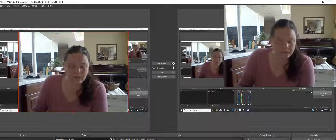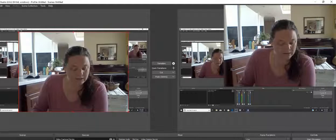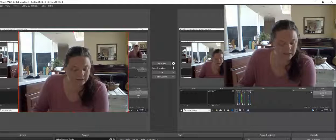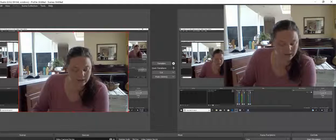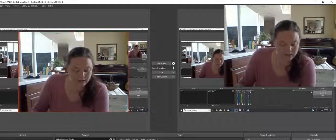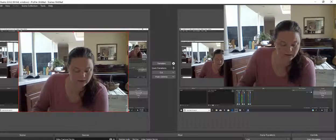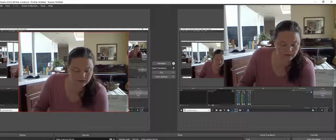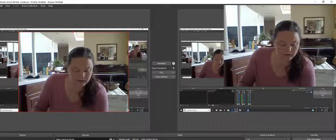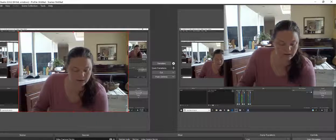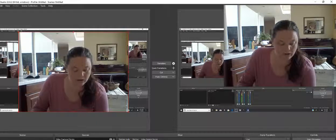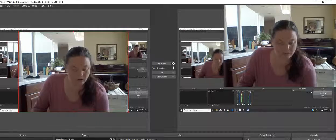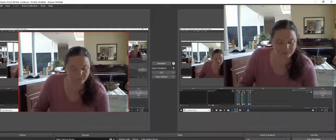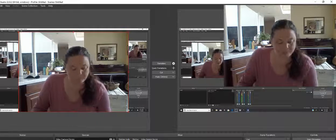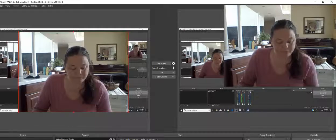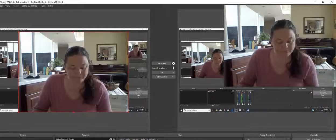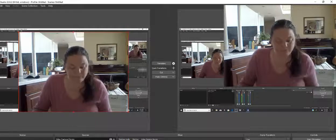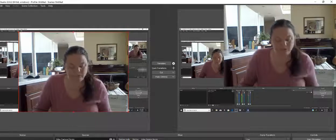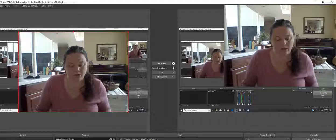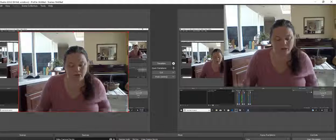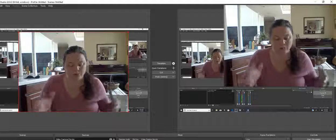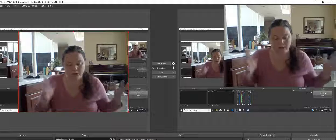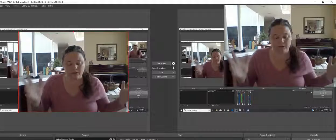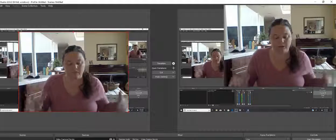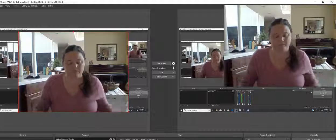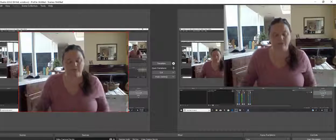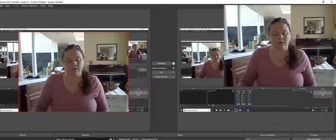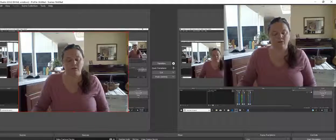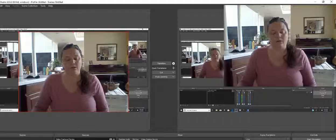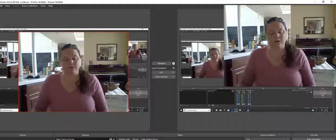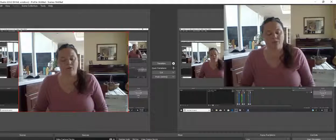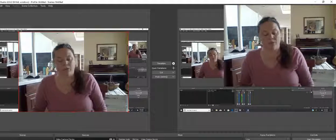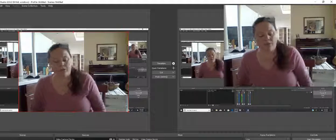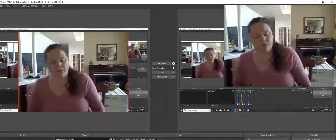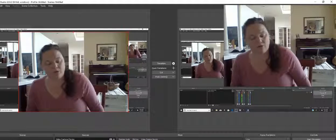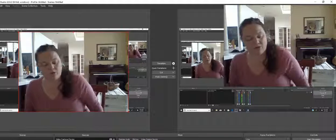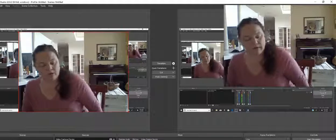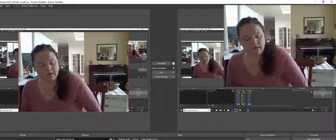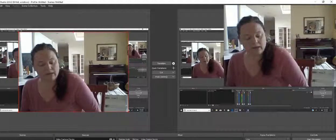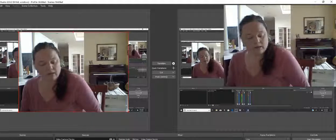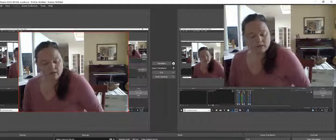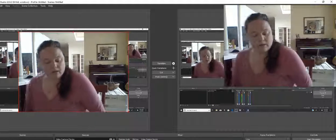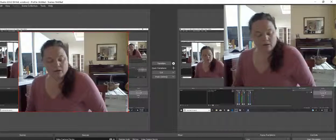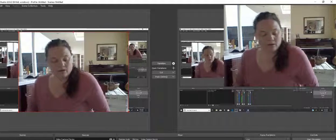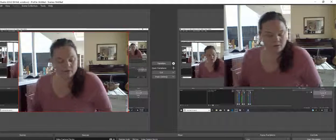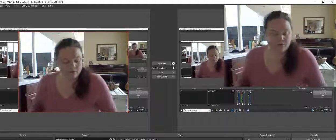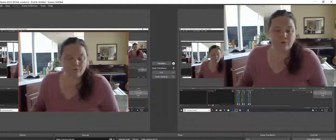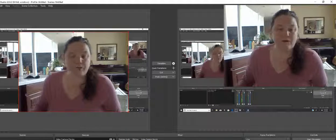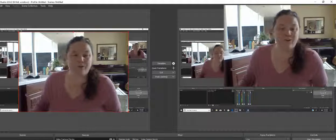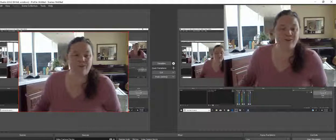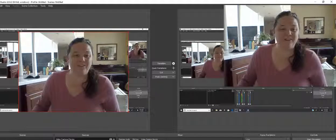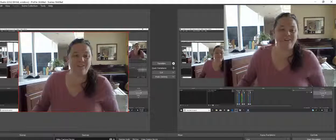clerk is, and look up the other one that's on there about the university